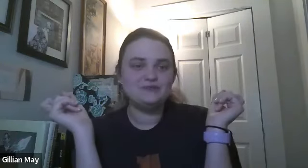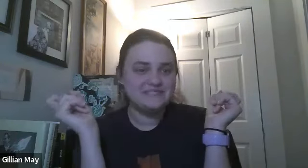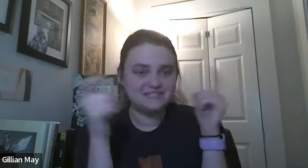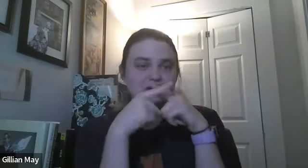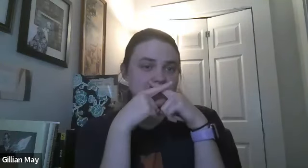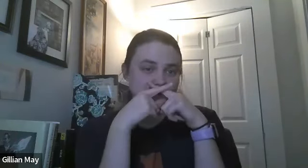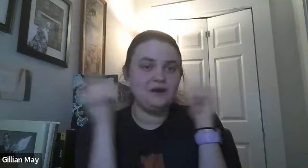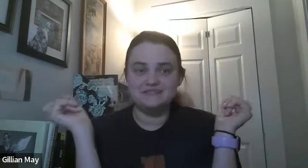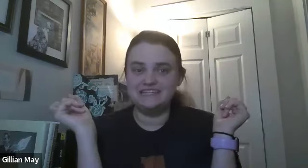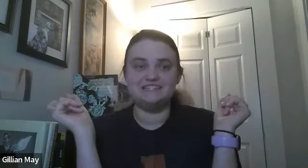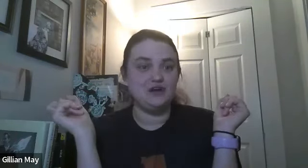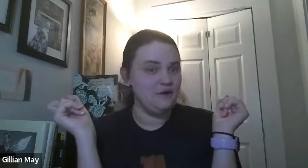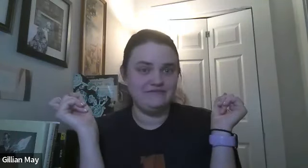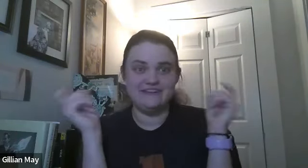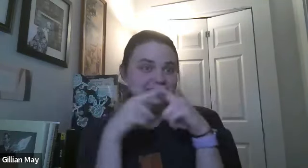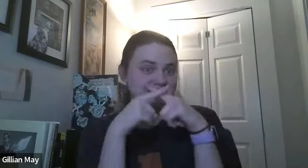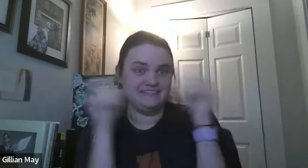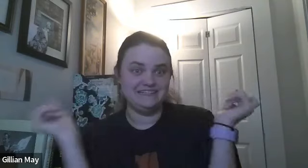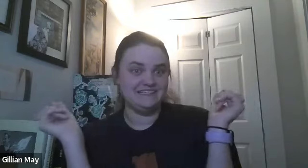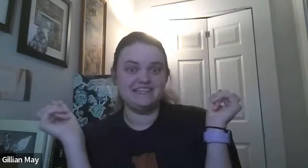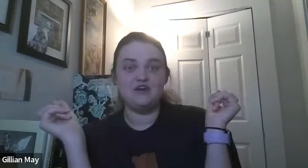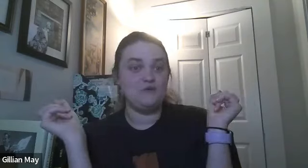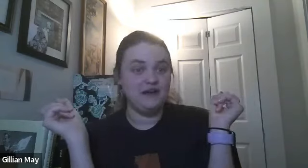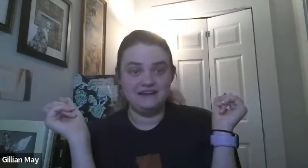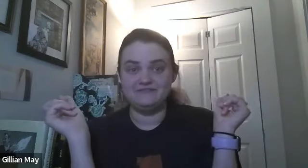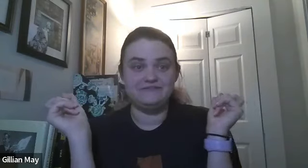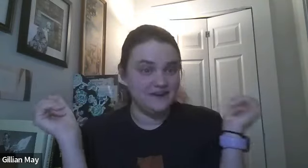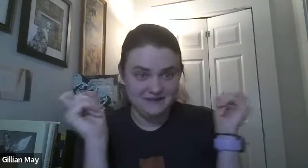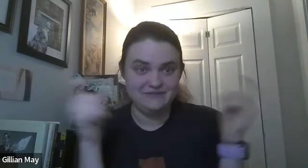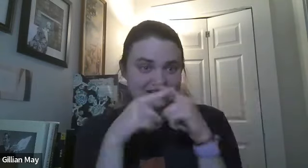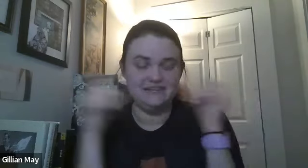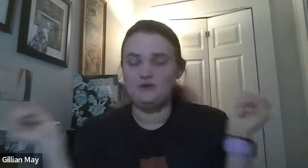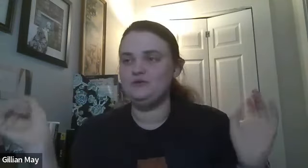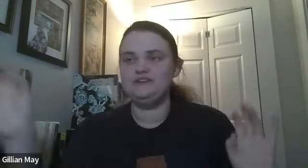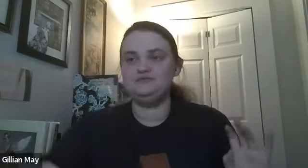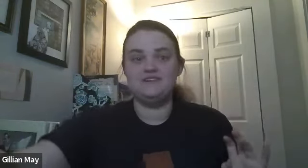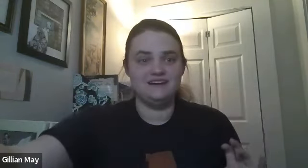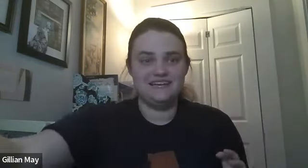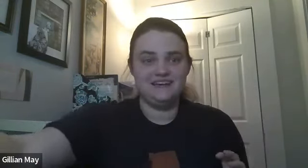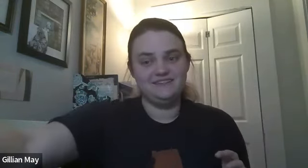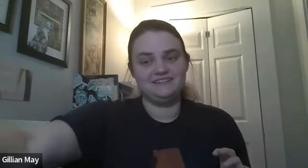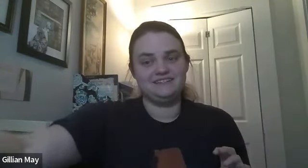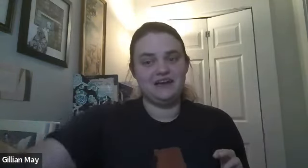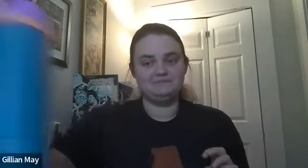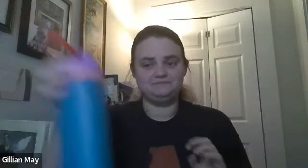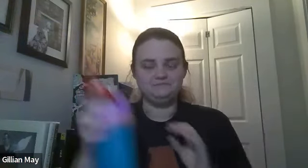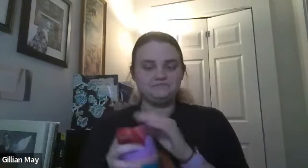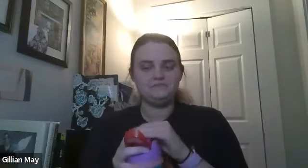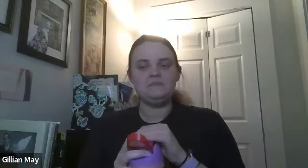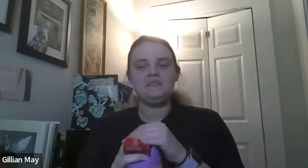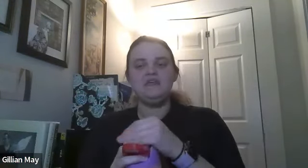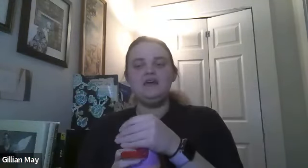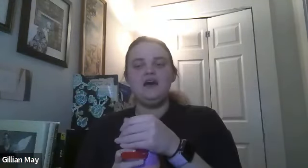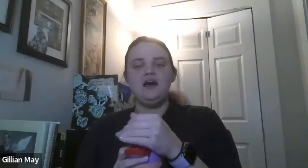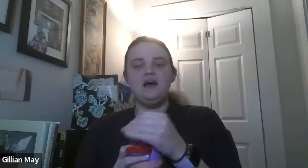those sixth grade girls get so offended they see this. They are ready to fight when they, they do not take kindly to that.